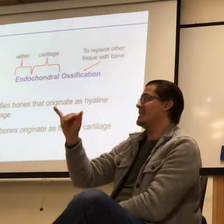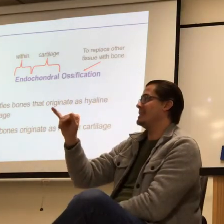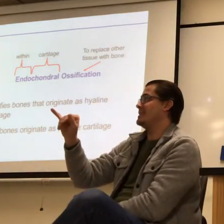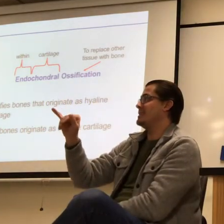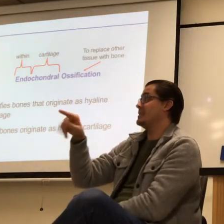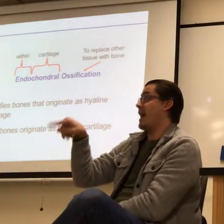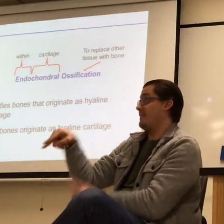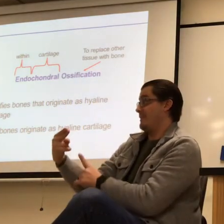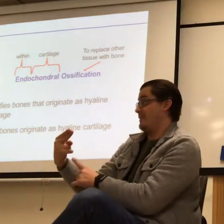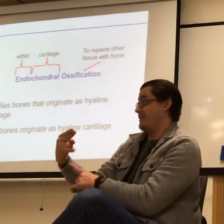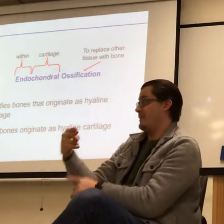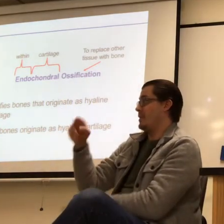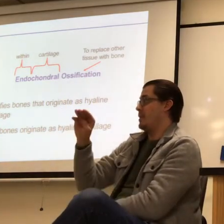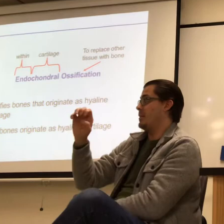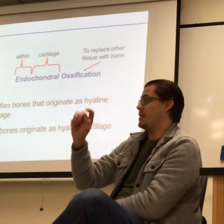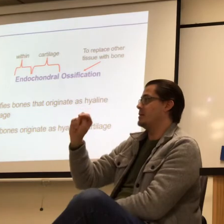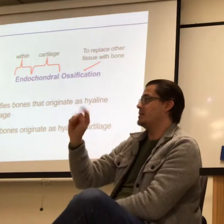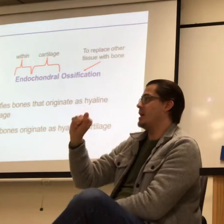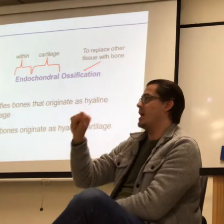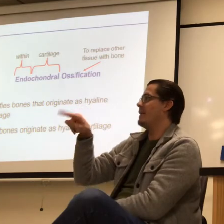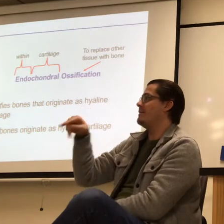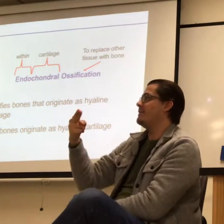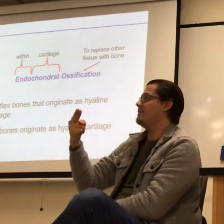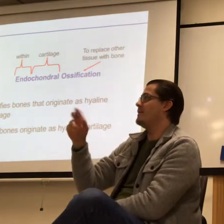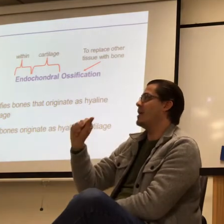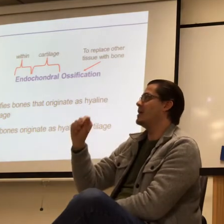puberty, bony fusion.